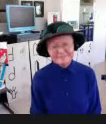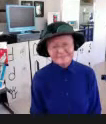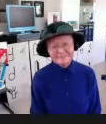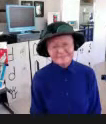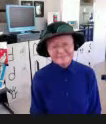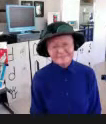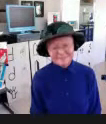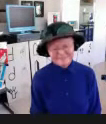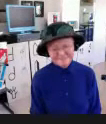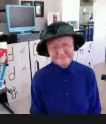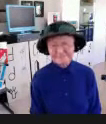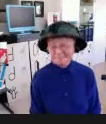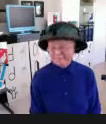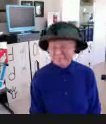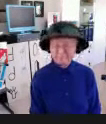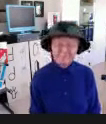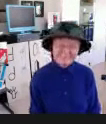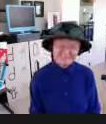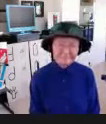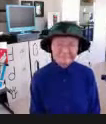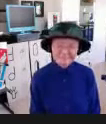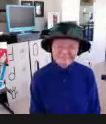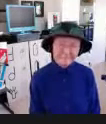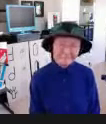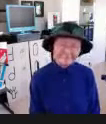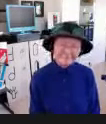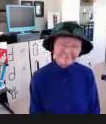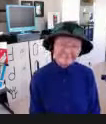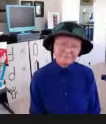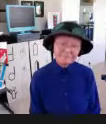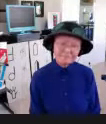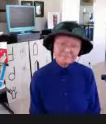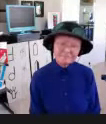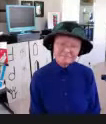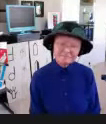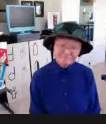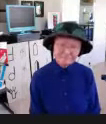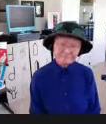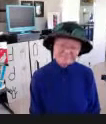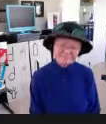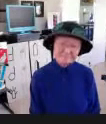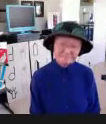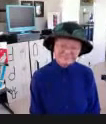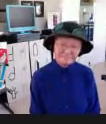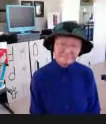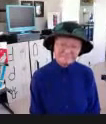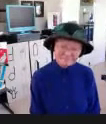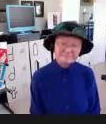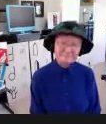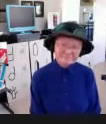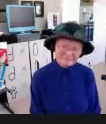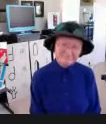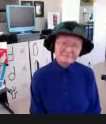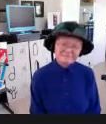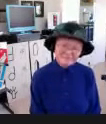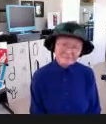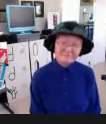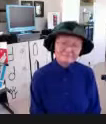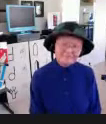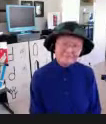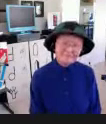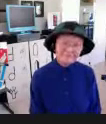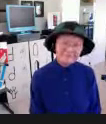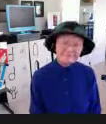that slide for zigzag in general and the zigzag walk, and I think we are getting some differences. Then we have a bunch